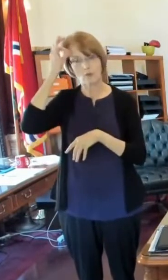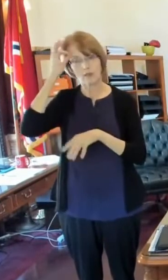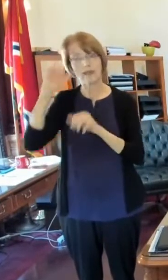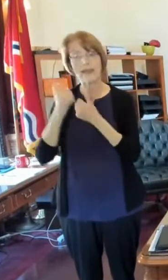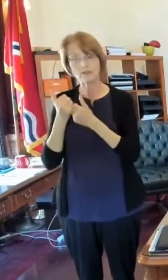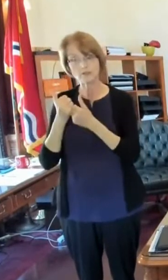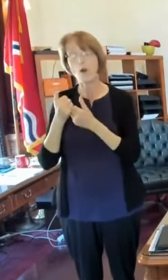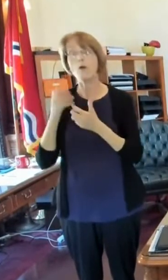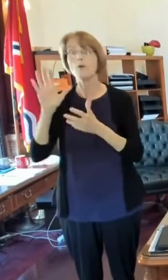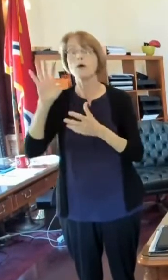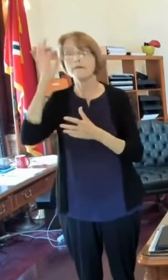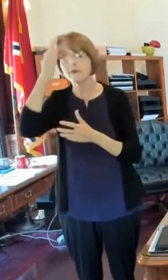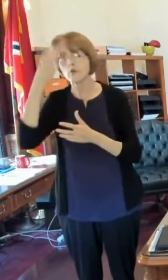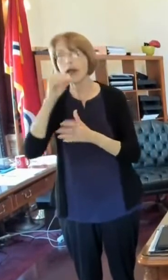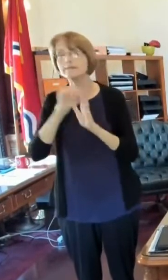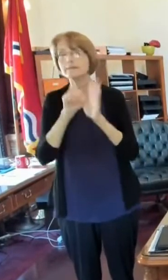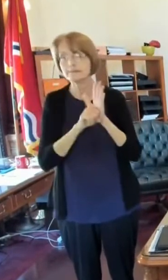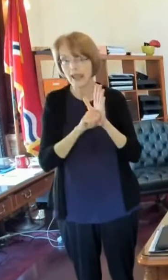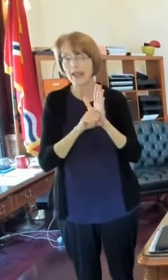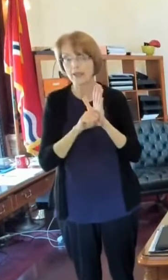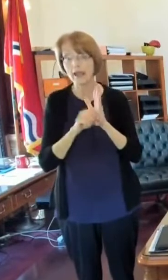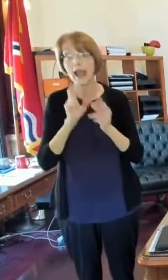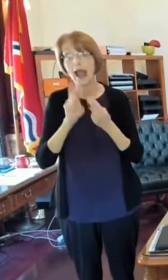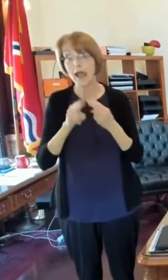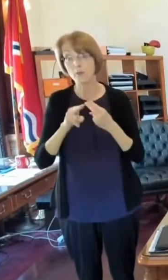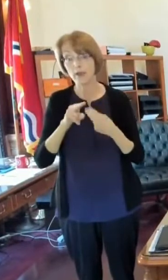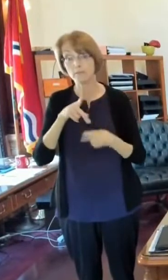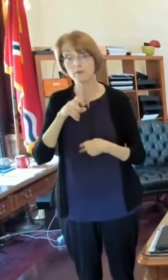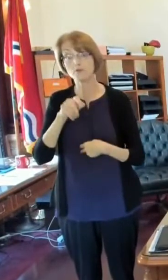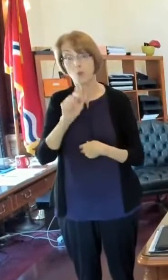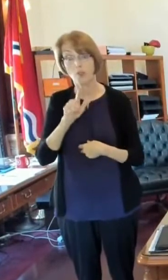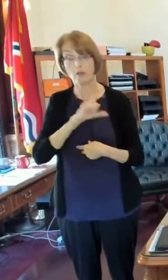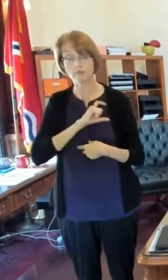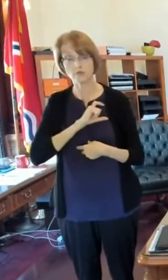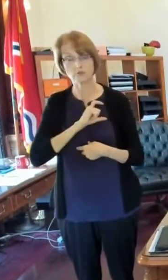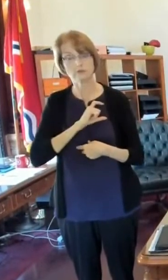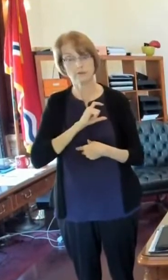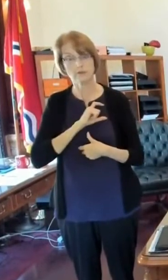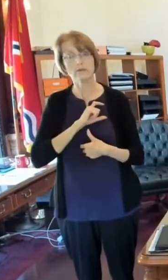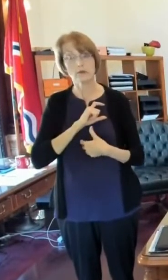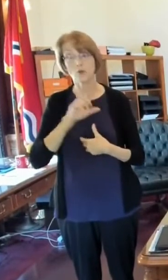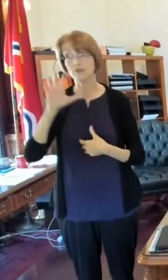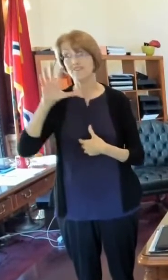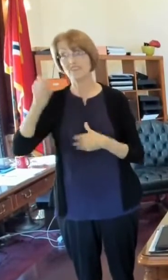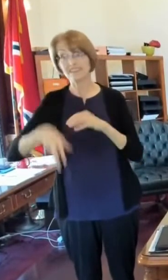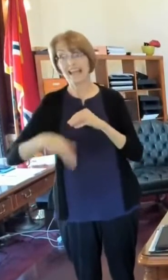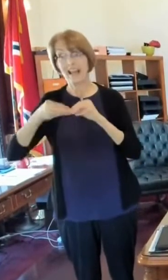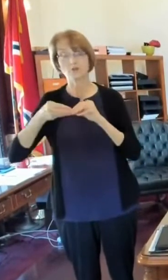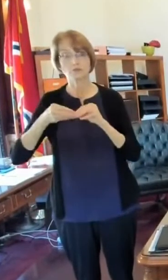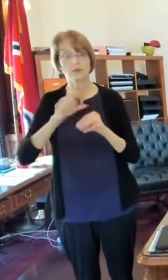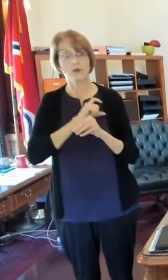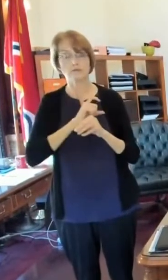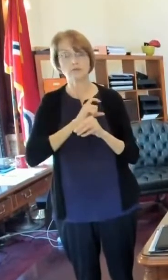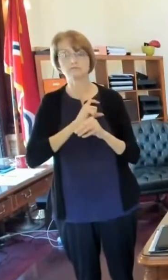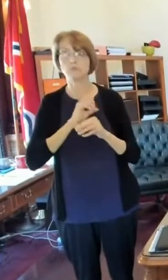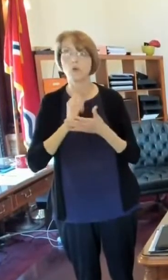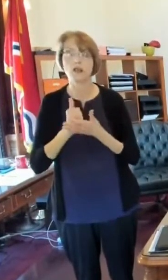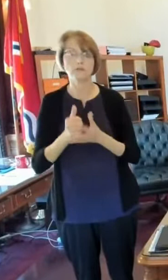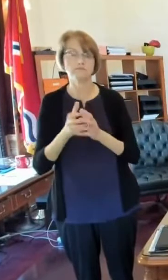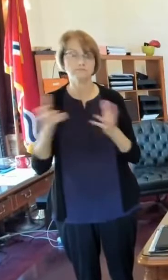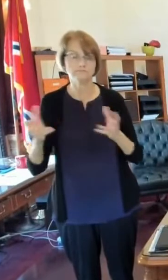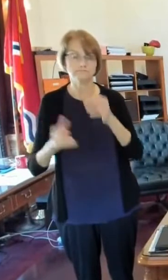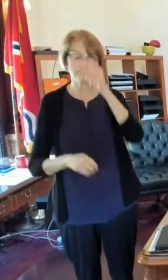I should mention. Highway Patrol is also great help in this. So that we announced yesterday. What